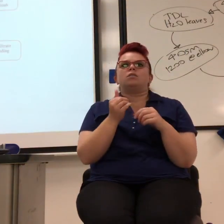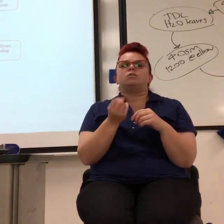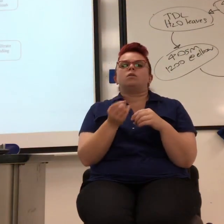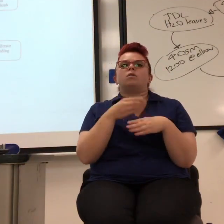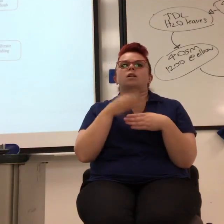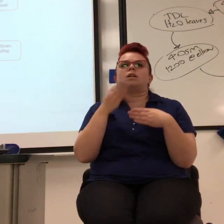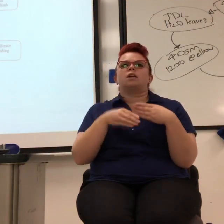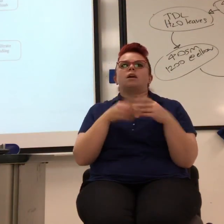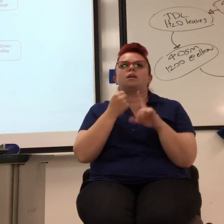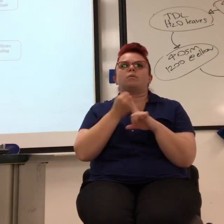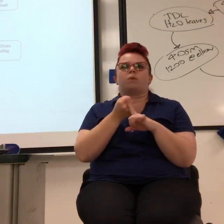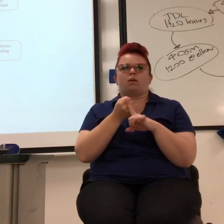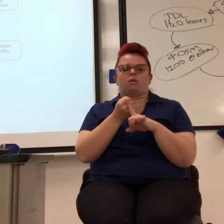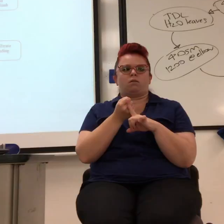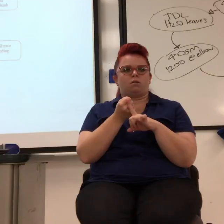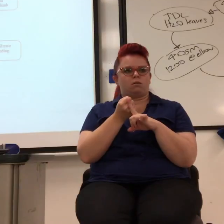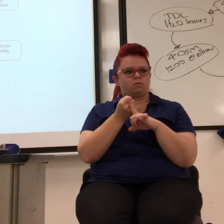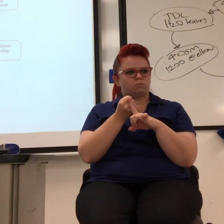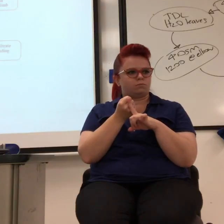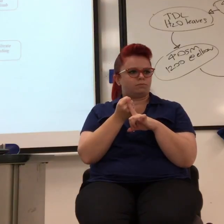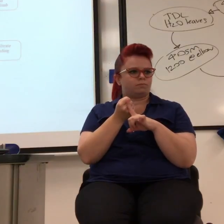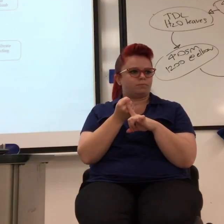net effect.